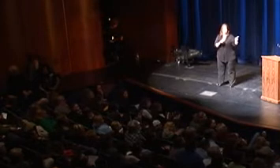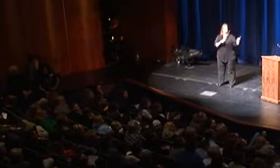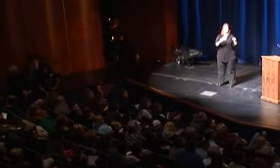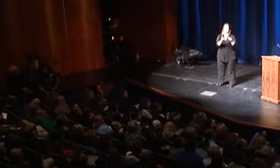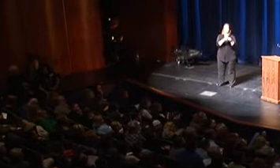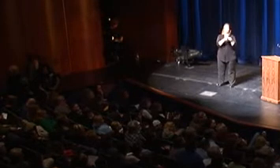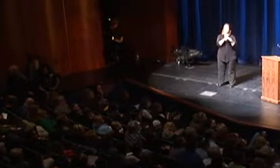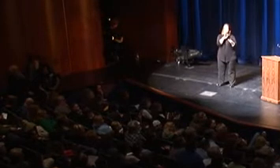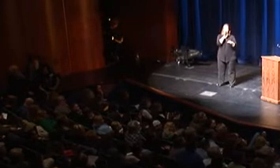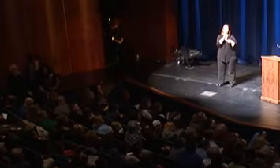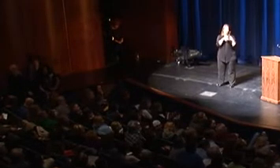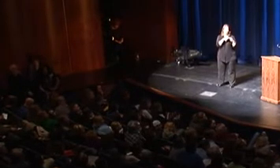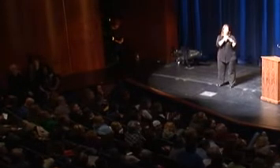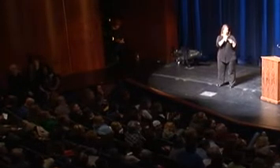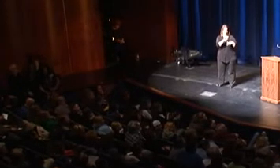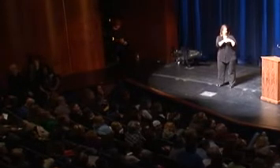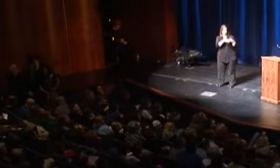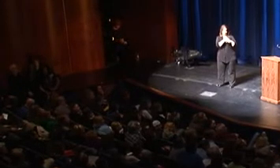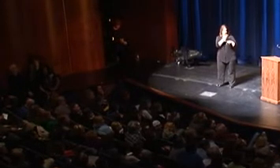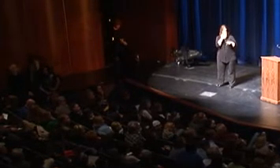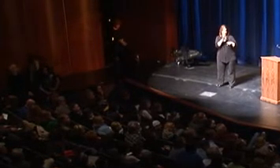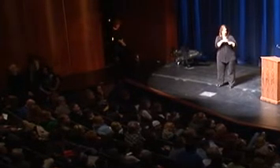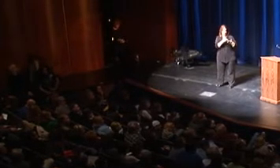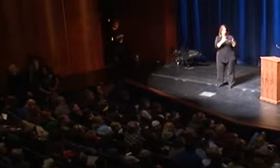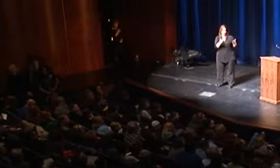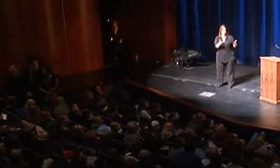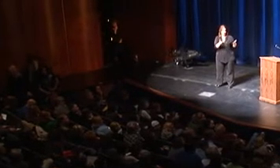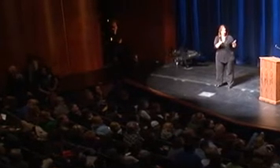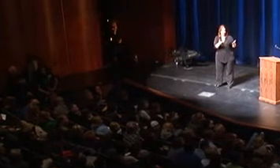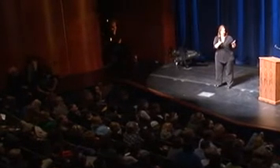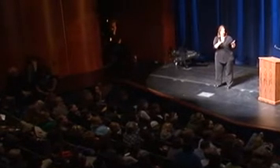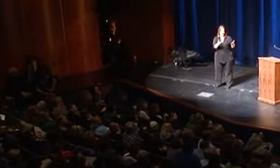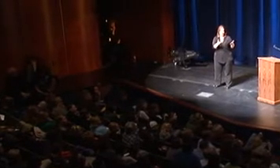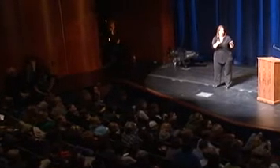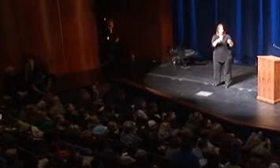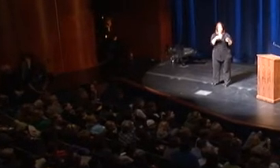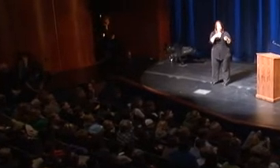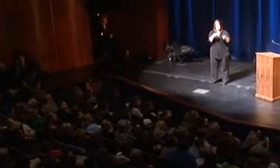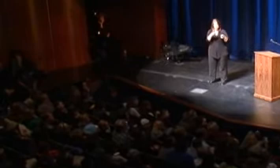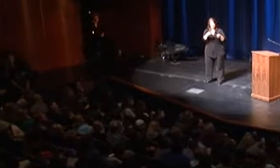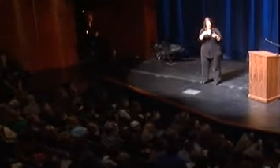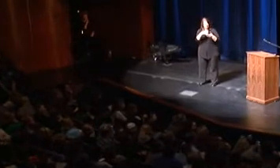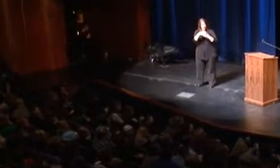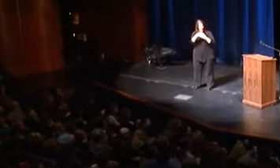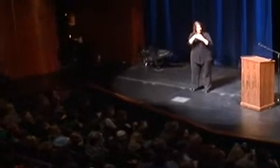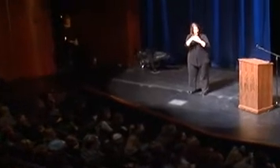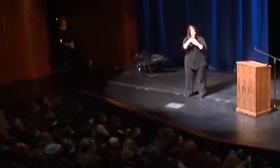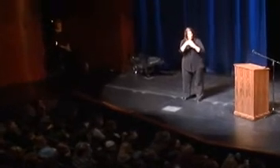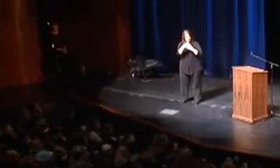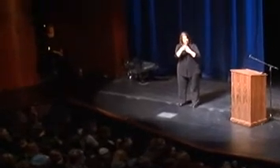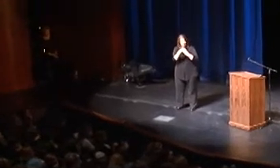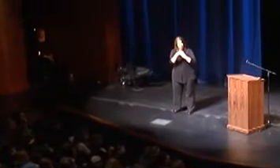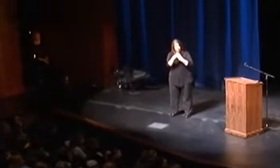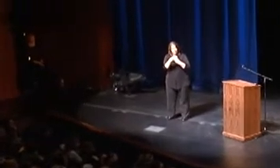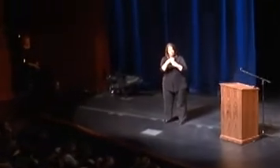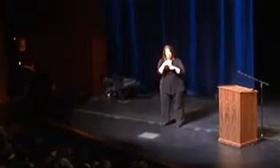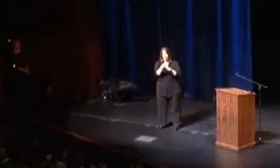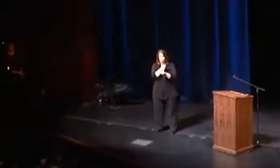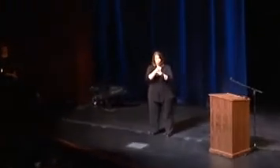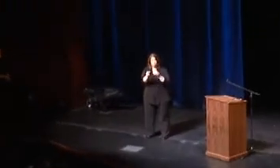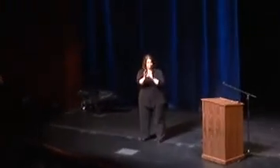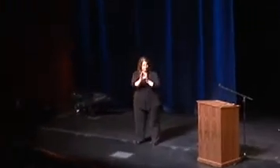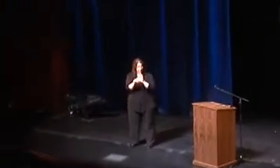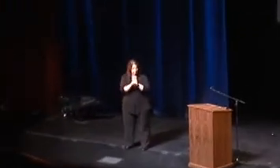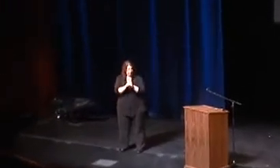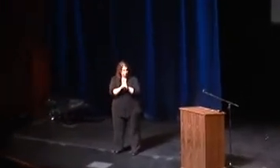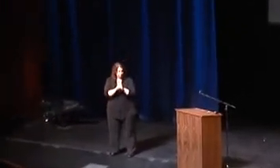if they're talking about kind of bad stuff like that is, has a kid been abused? Is he coming out of an abusive background? Then